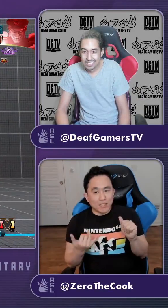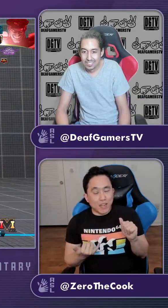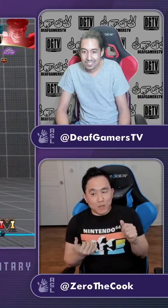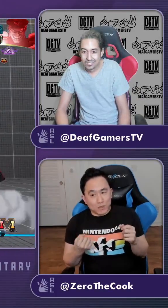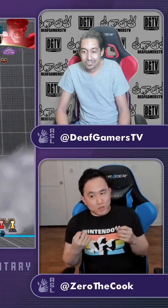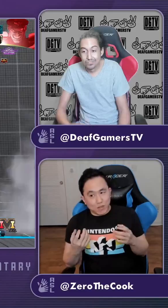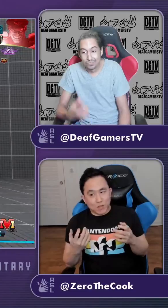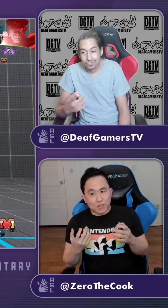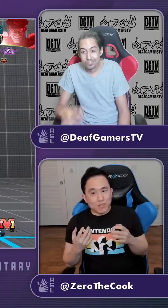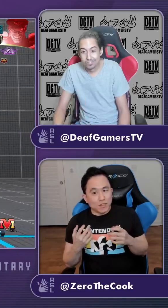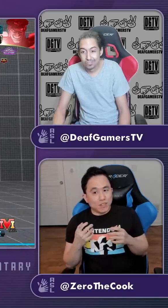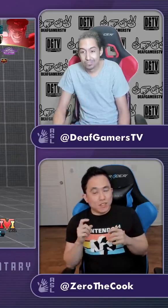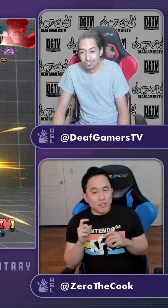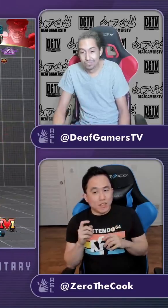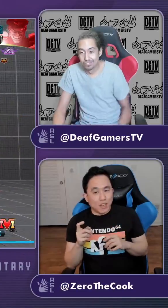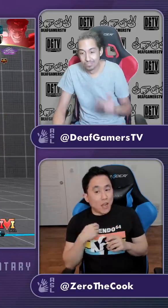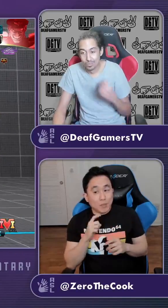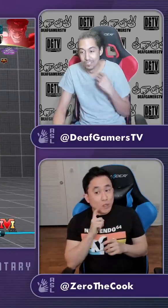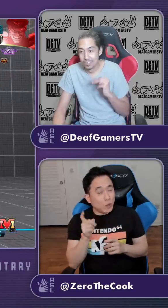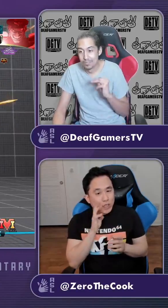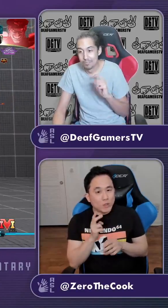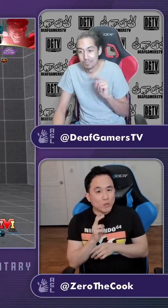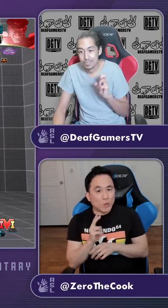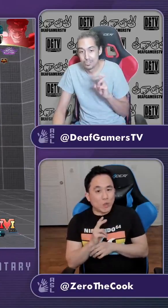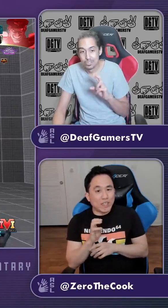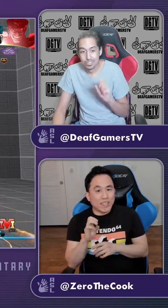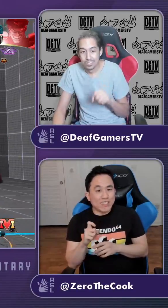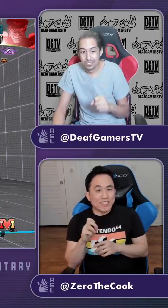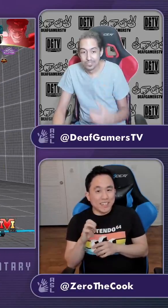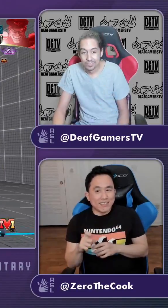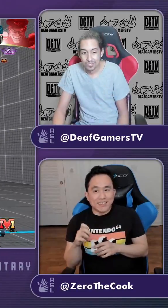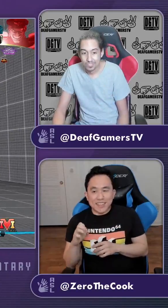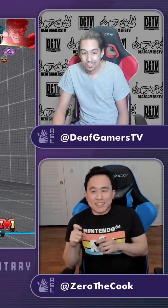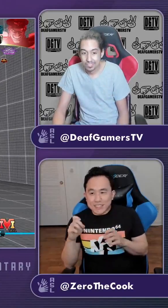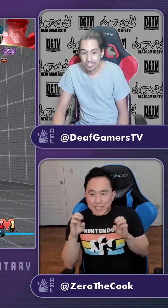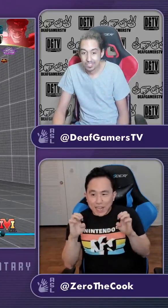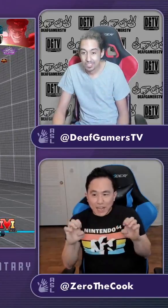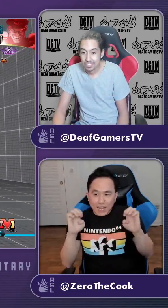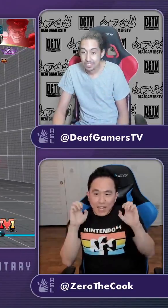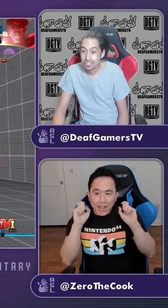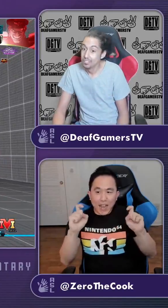Okay, it's caught dashing it's hot dash and once again